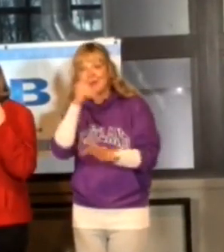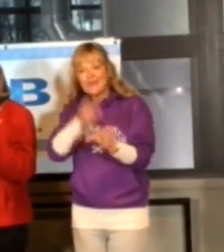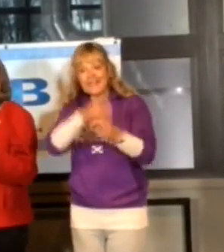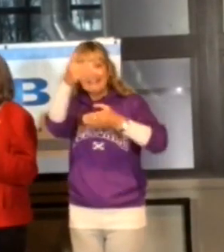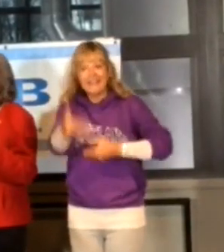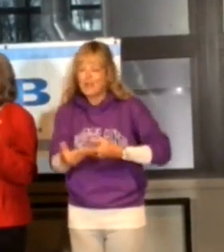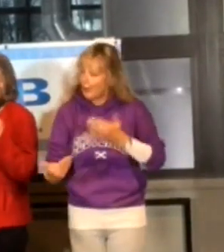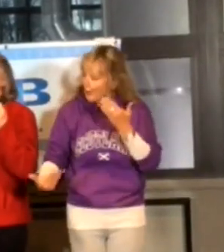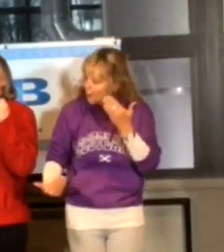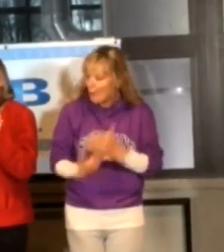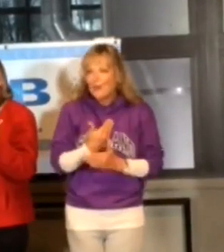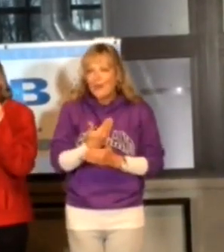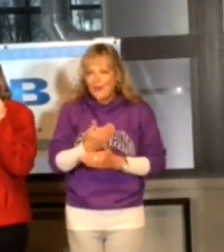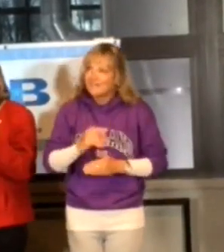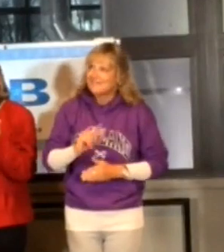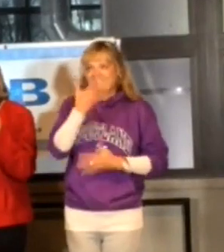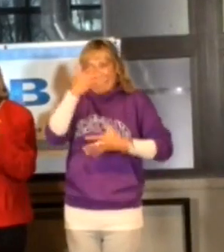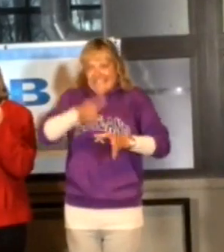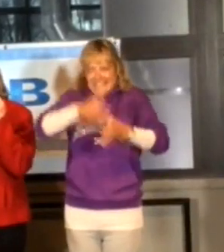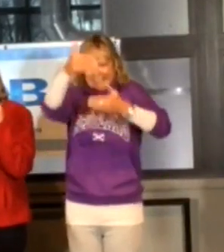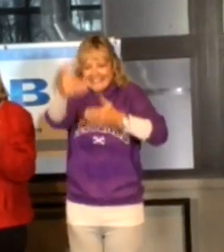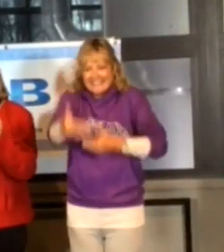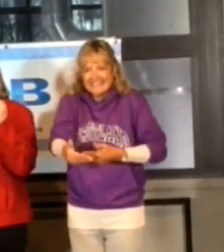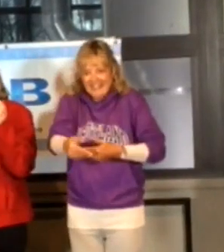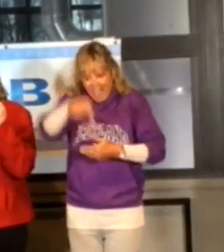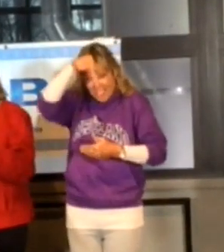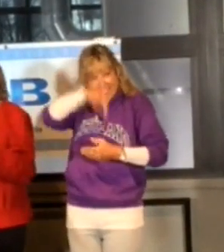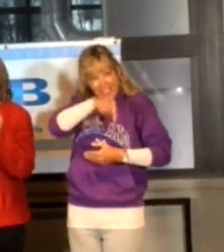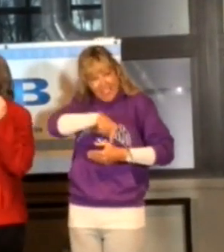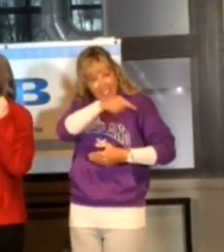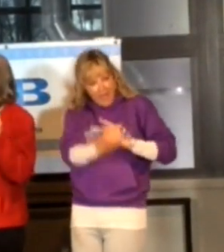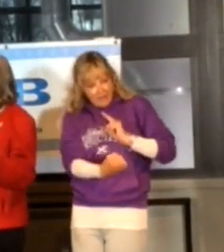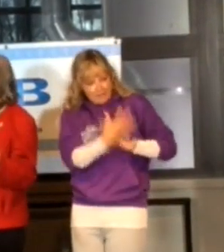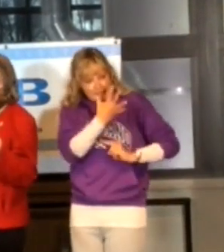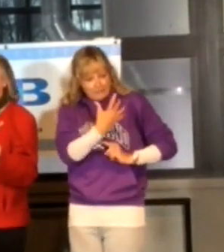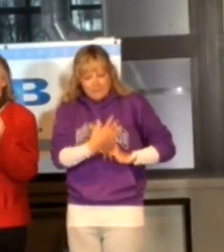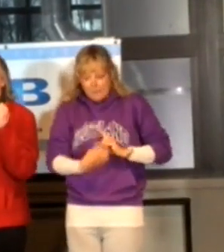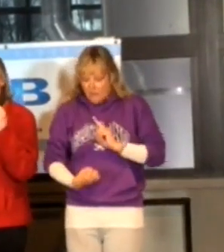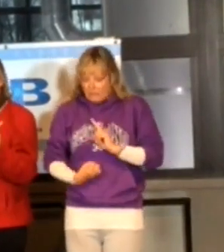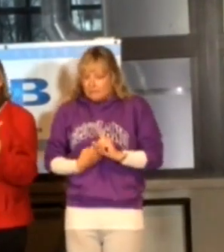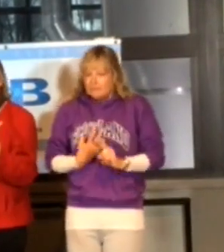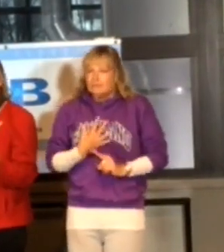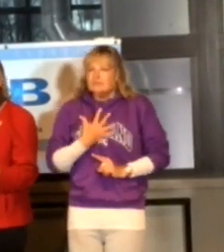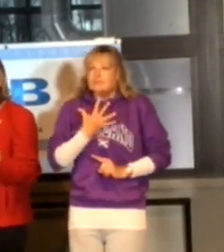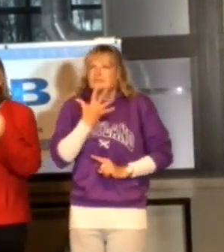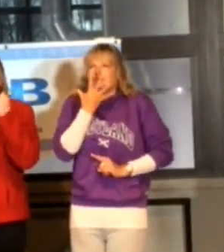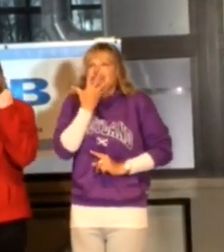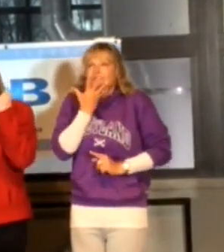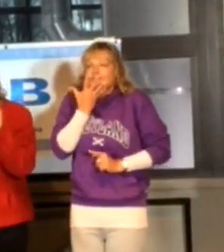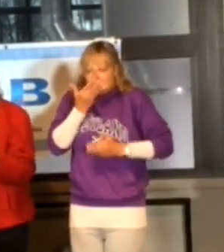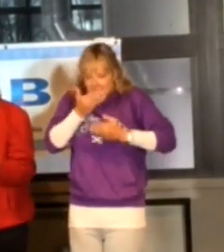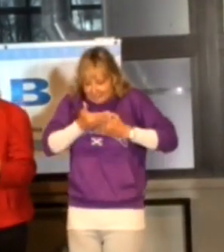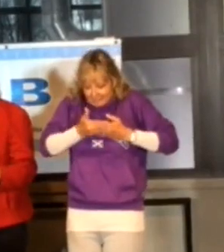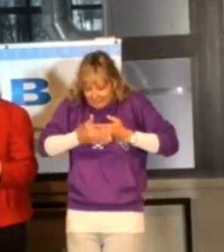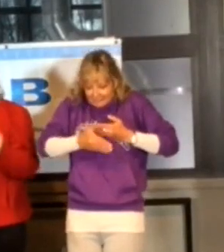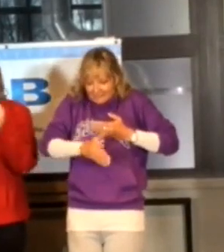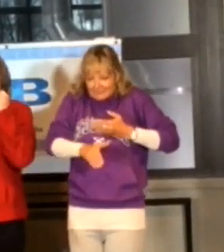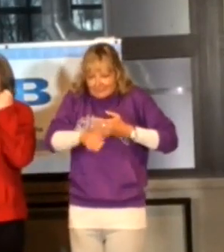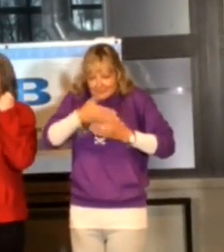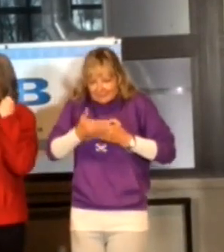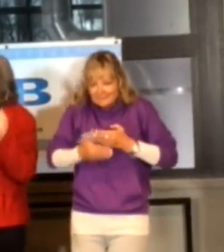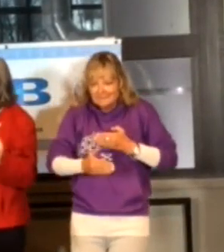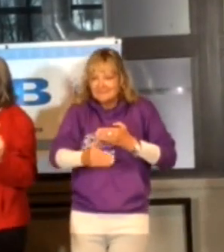new decade. That is what is going to light us through the new decade of the 20s, the whole inspiration,